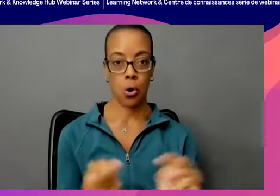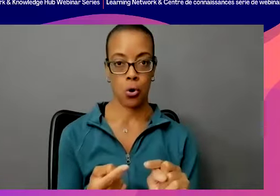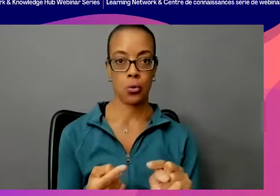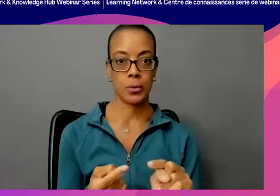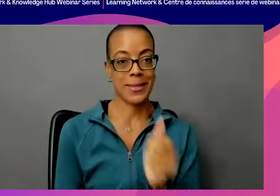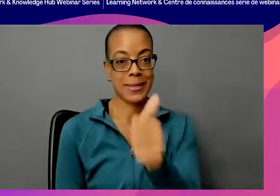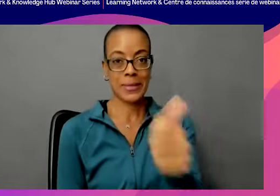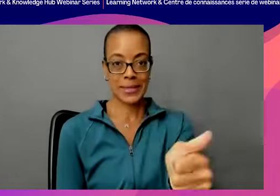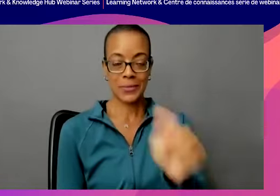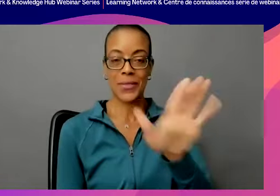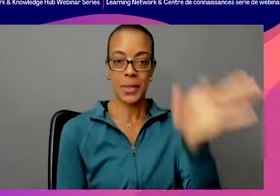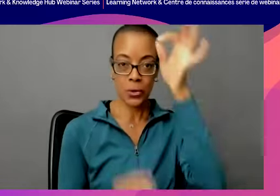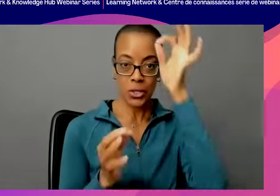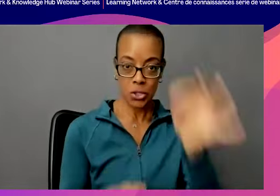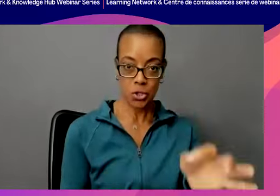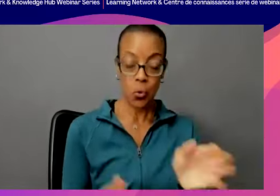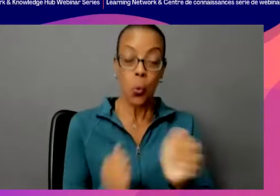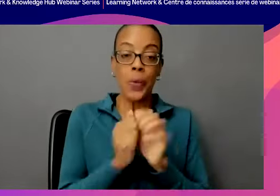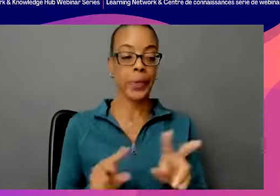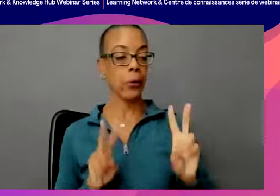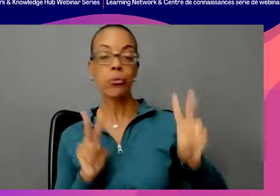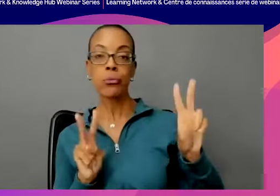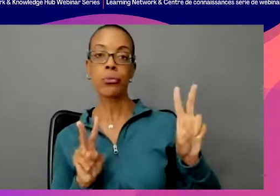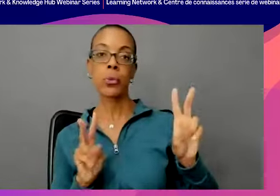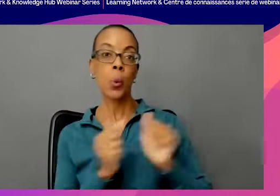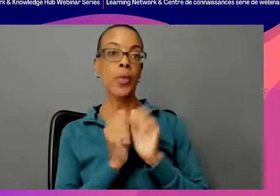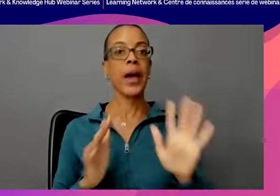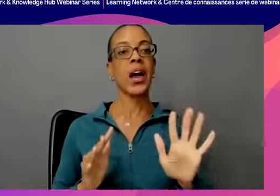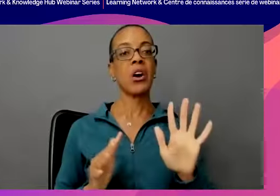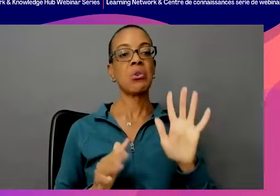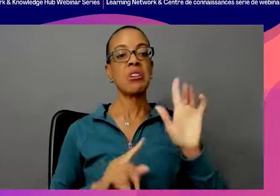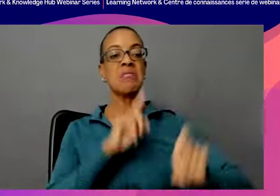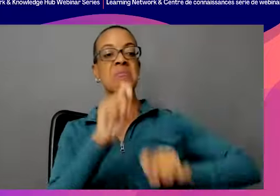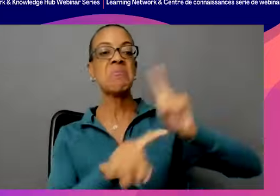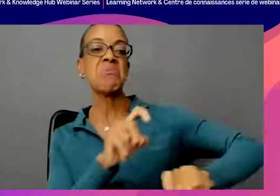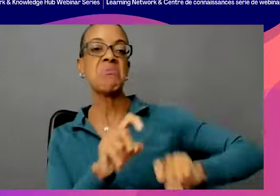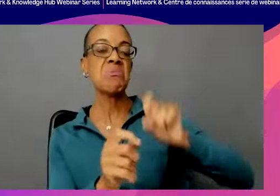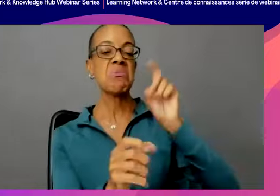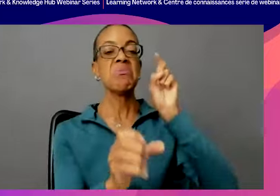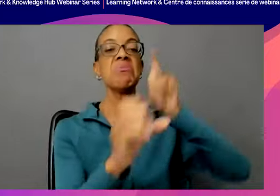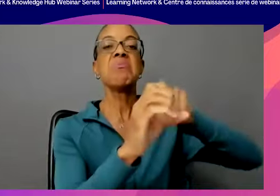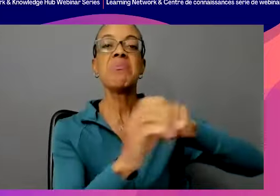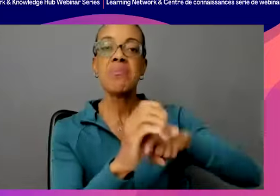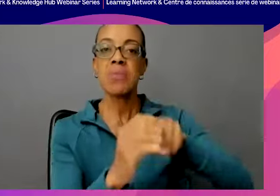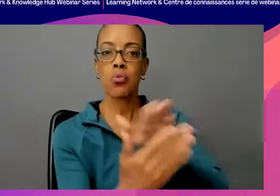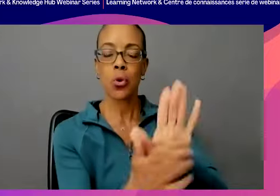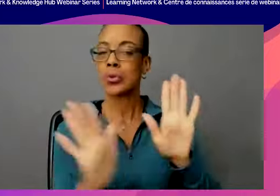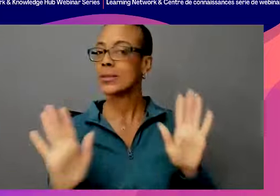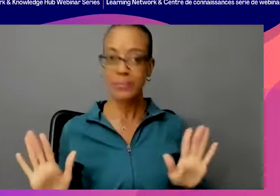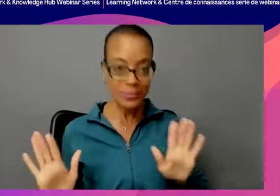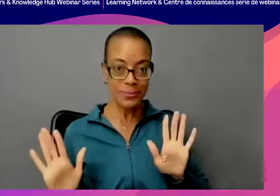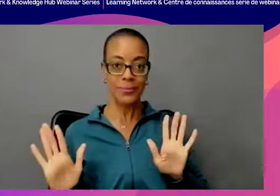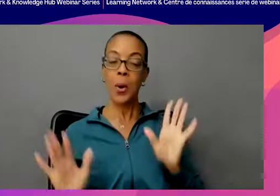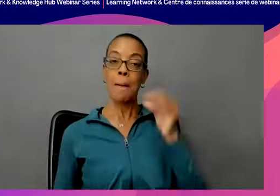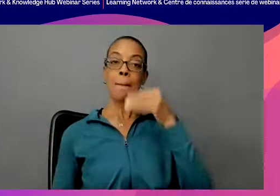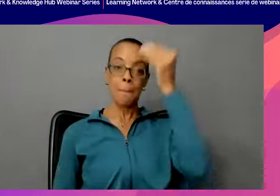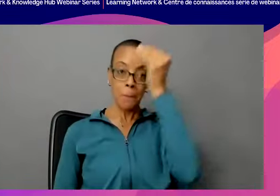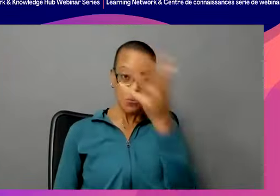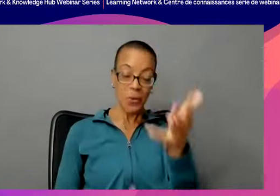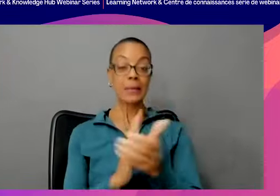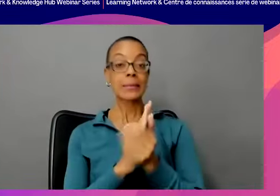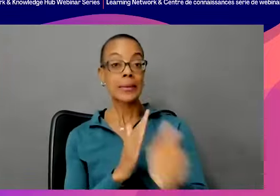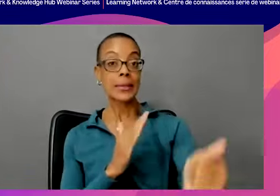this is done in a non-judgmental and non-coercive way, with the goal of giving people the skills and knowledge to